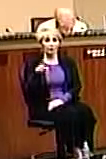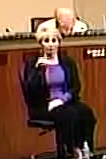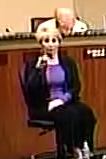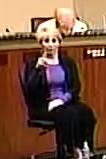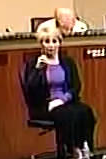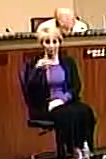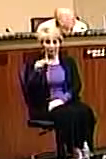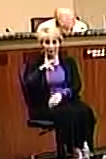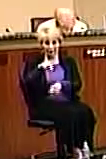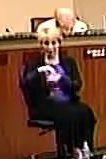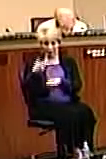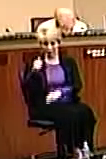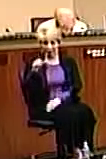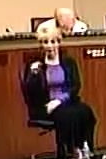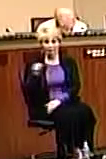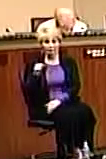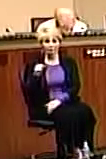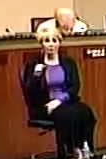Piedmont natural gas,